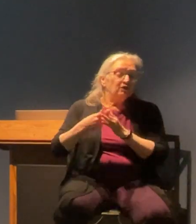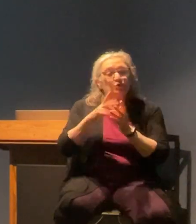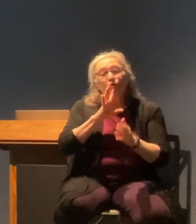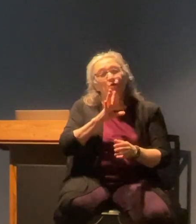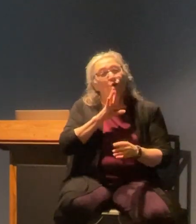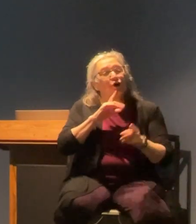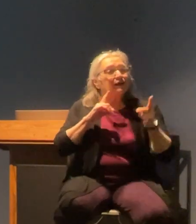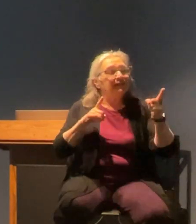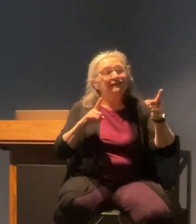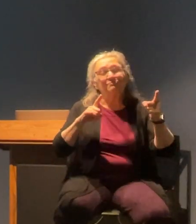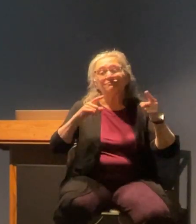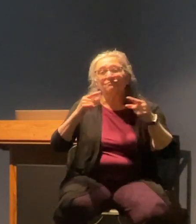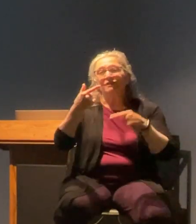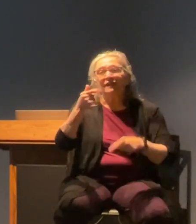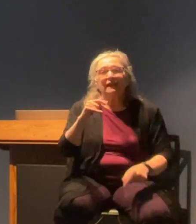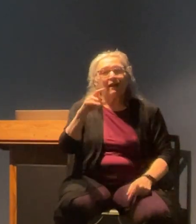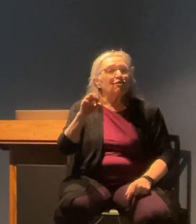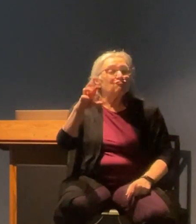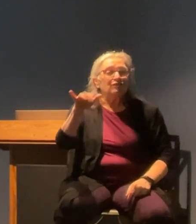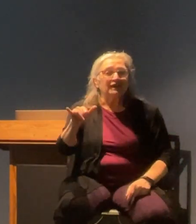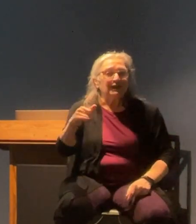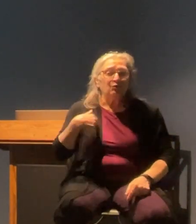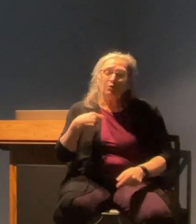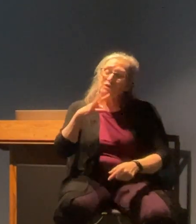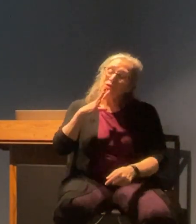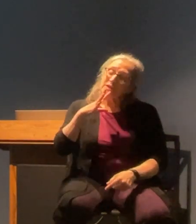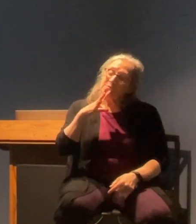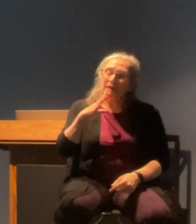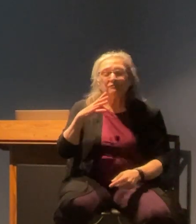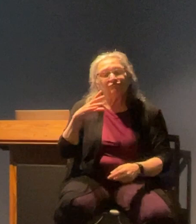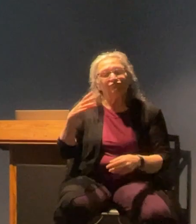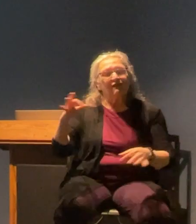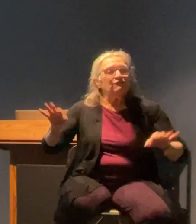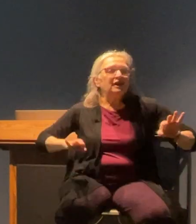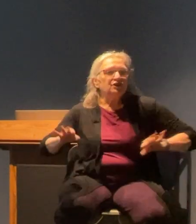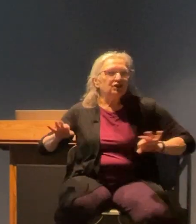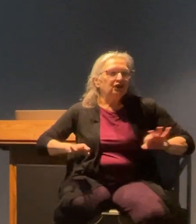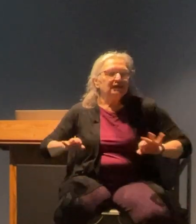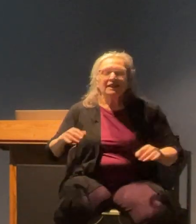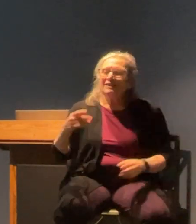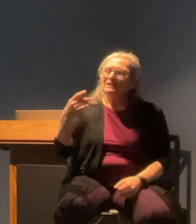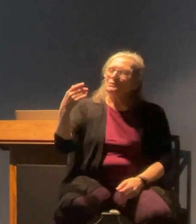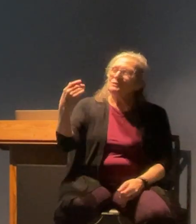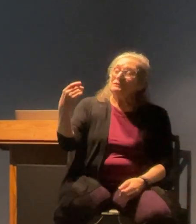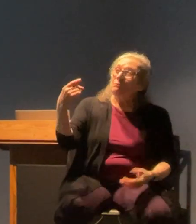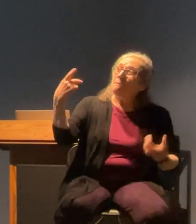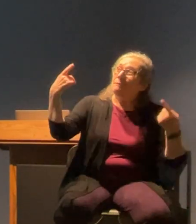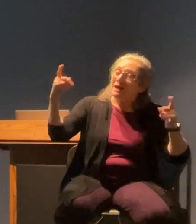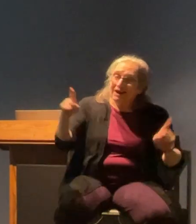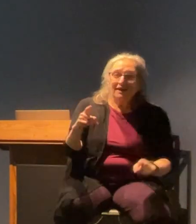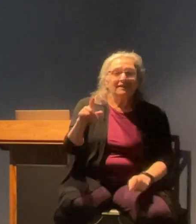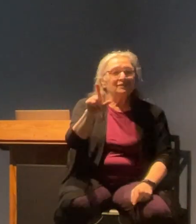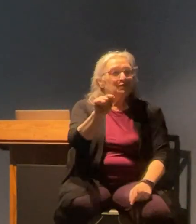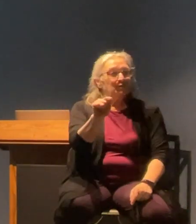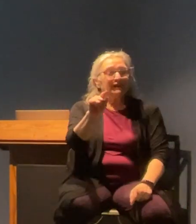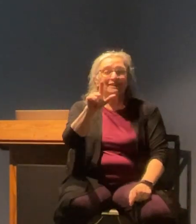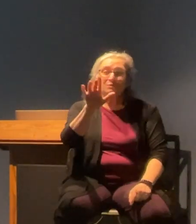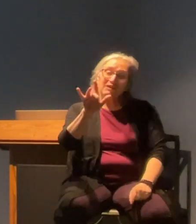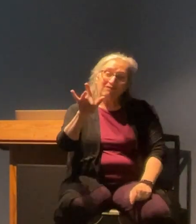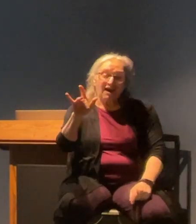about fashion. Mm-hmm. And here we are in 2025. We said we were going to make this happen, and we did. And you